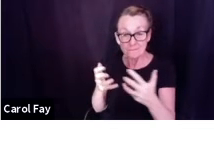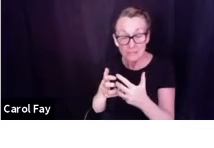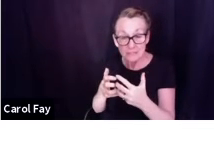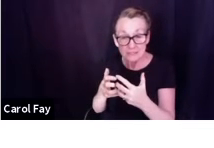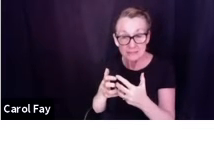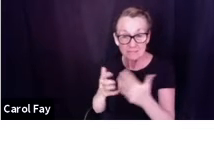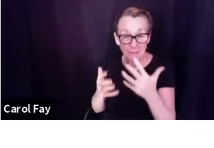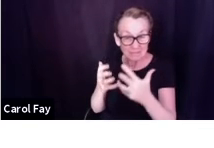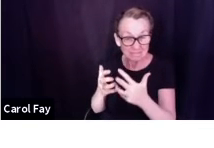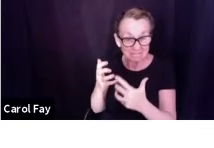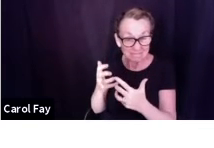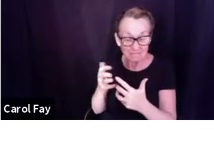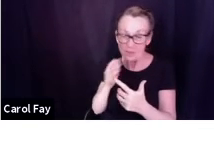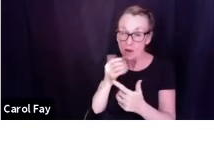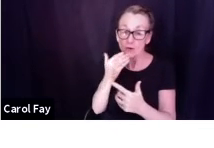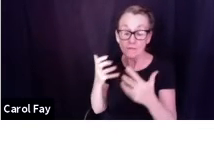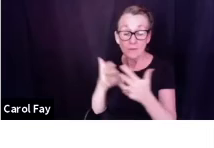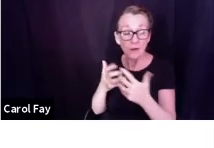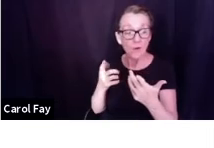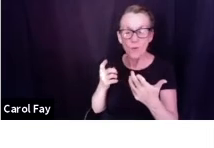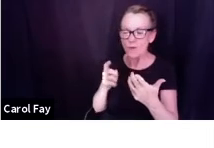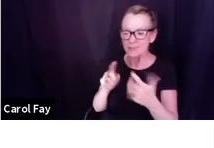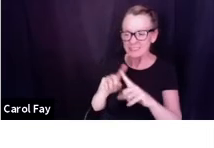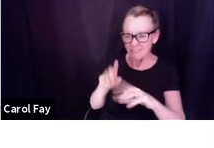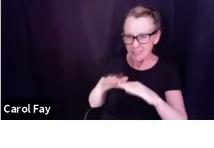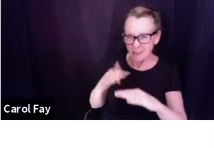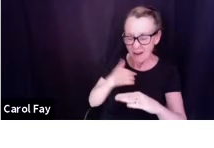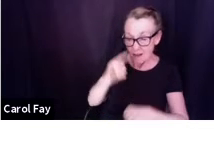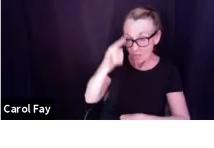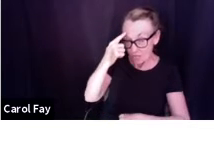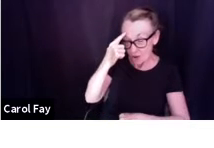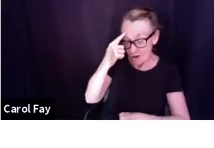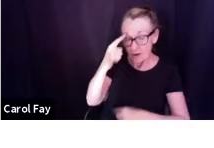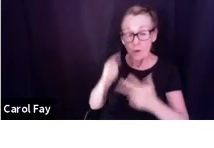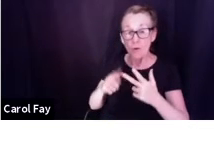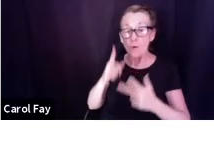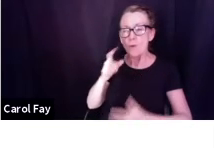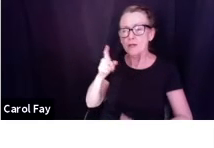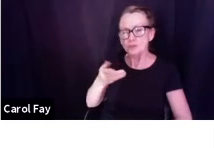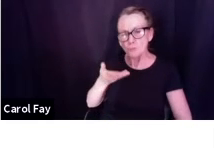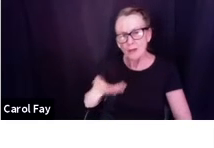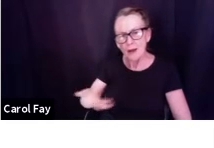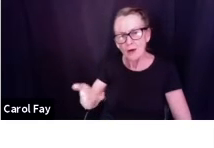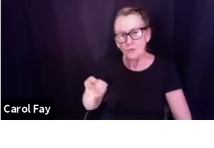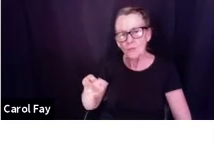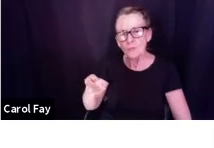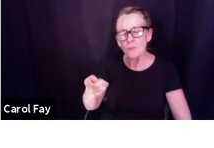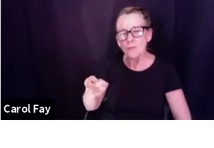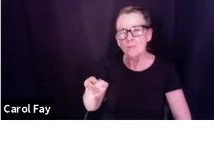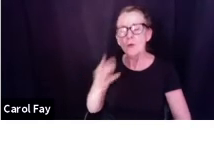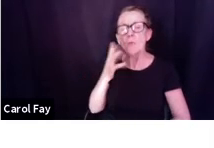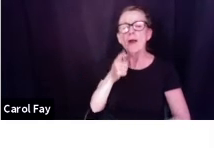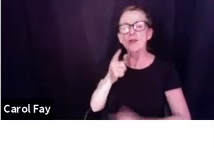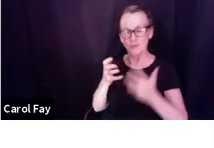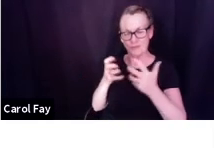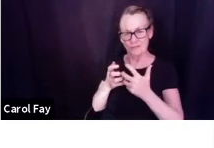what was advertised, right? And why should we hire you? State all the reasons you're a good fit for the job, and how to